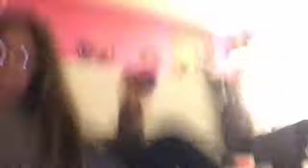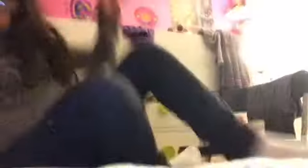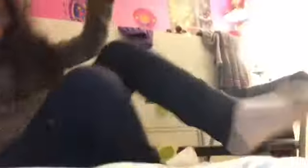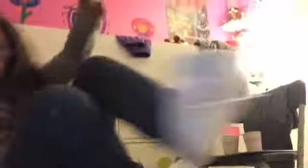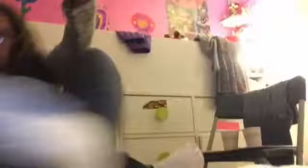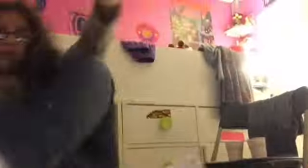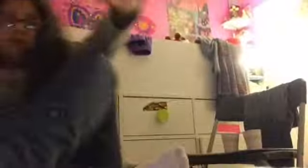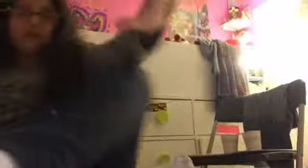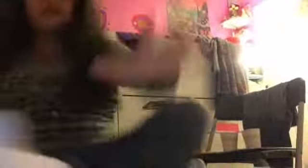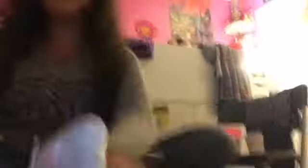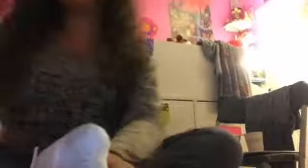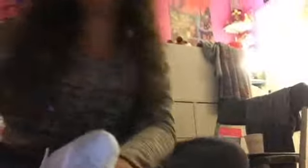Oh, God.